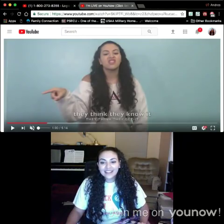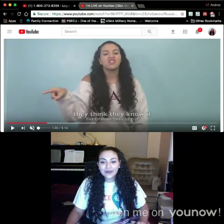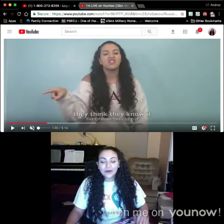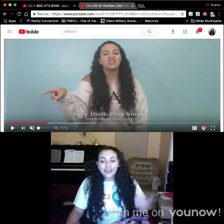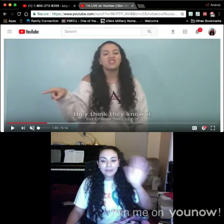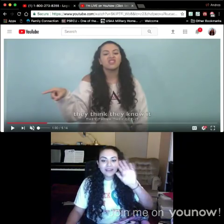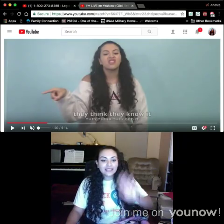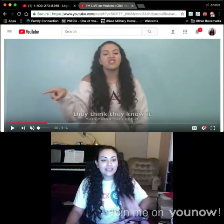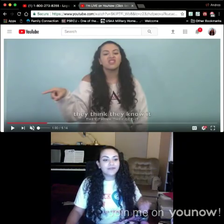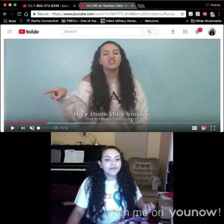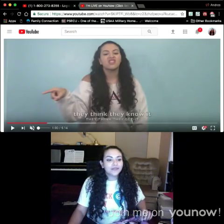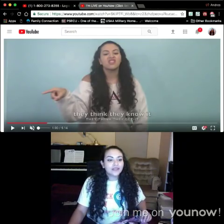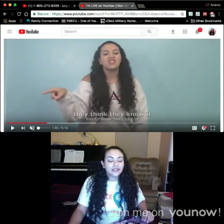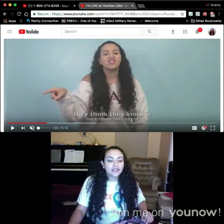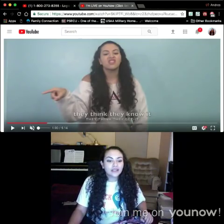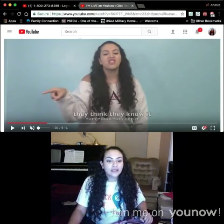Gotta go. Okay, bye, Cheyenne.